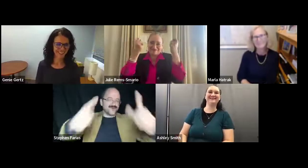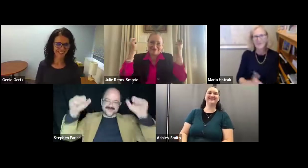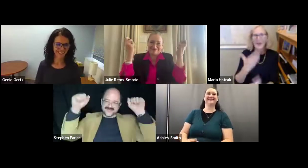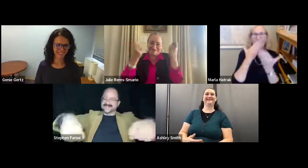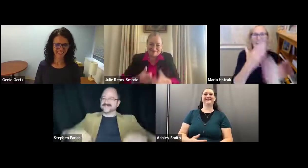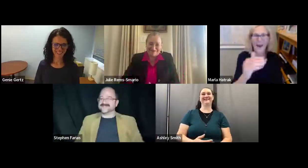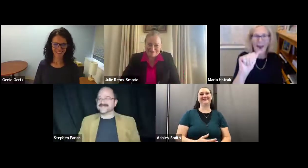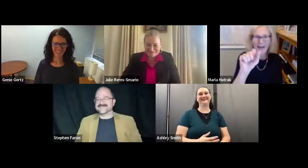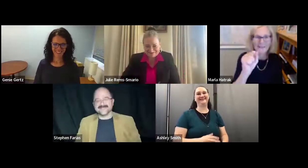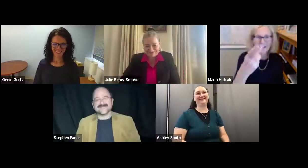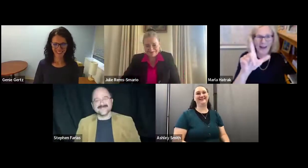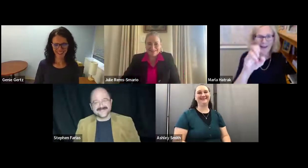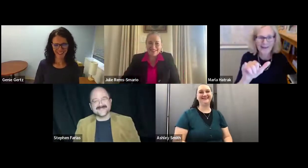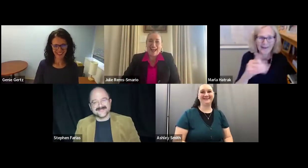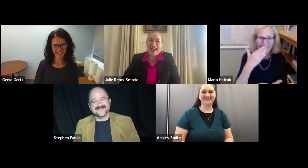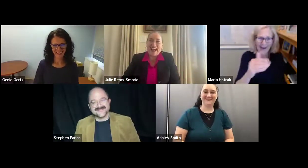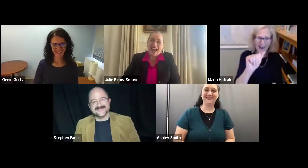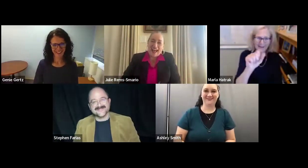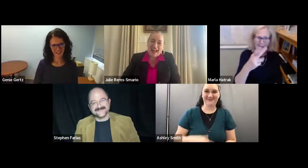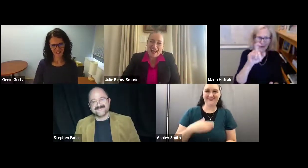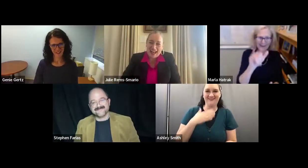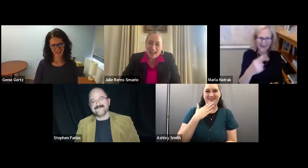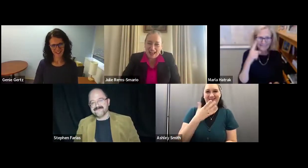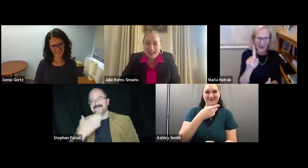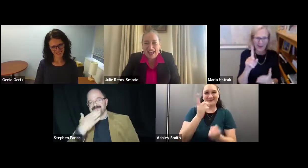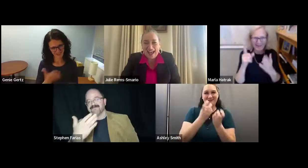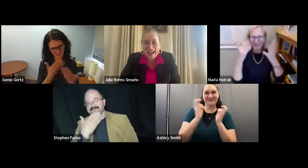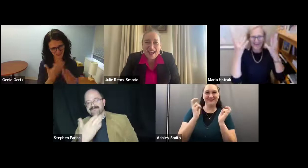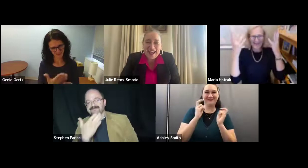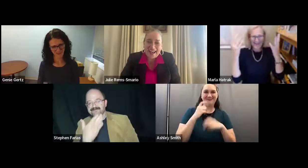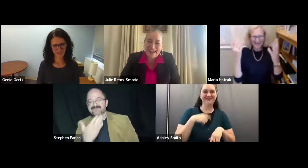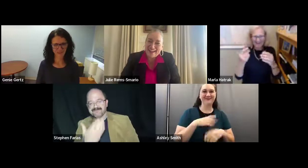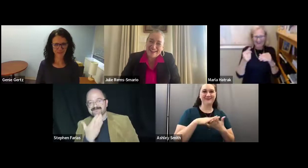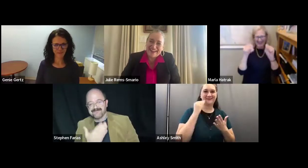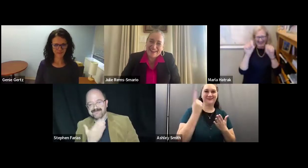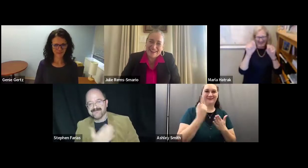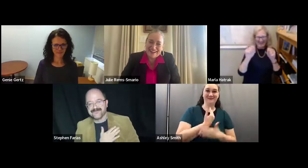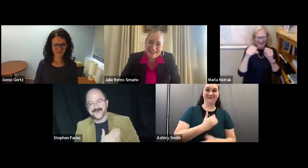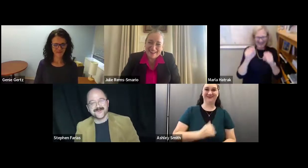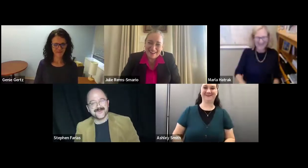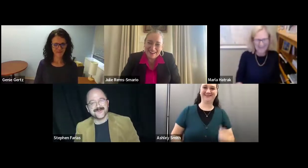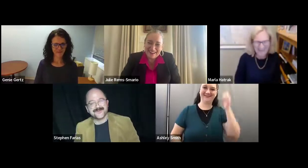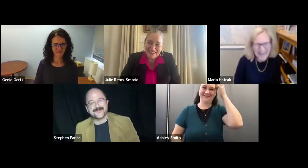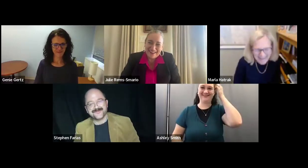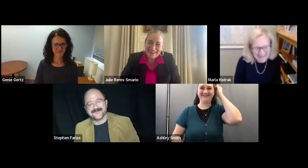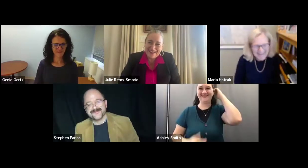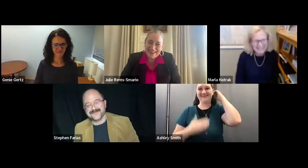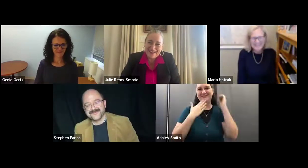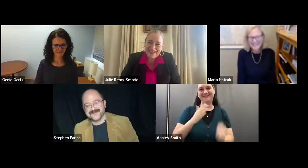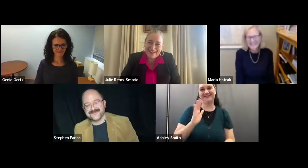Sign language Yes. for all. Yes, language Yes. for all. Thank you, Thank Ashley, you so all. much for today. Thank you all,